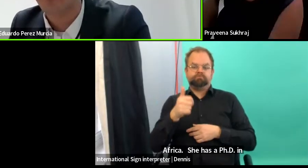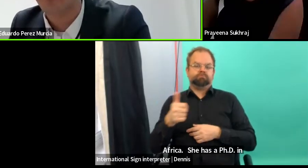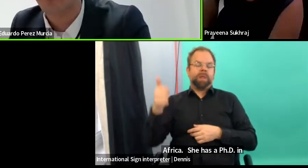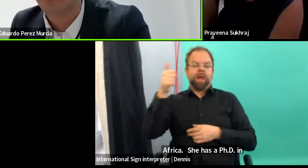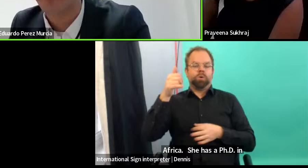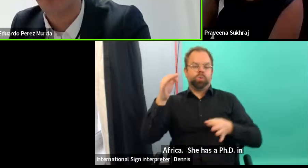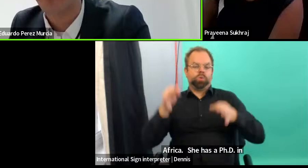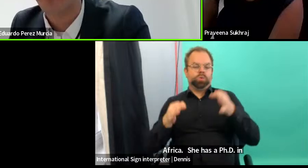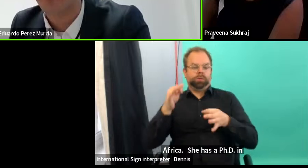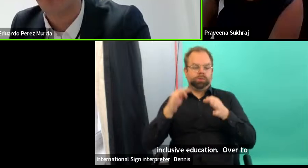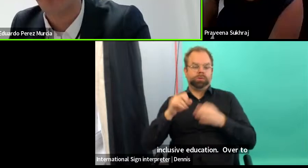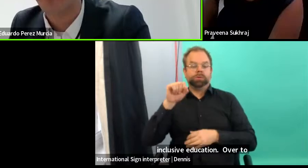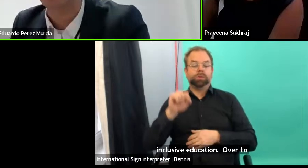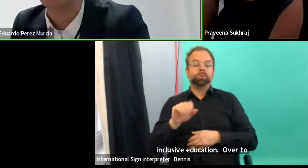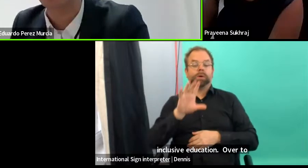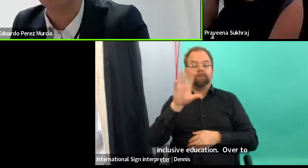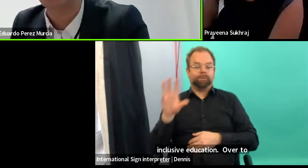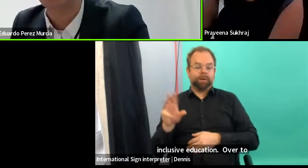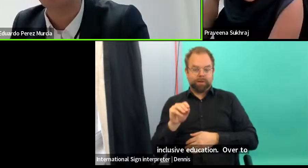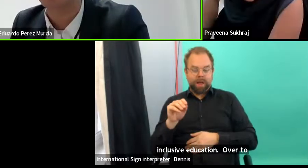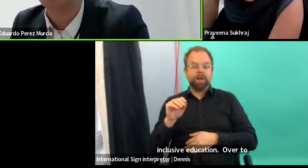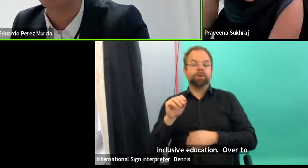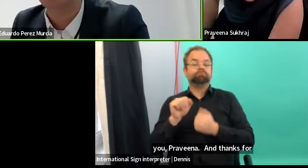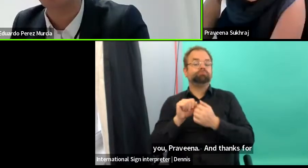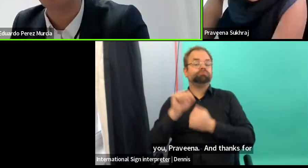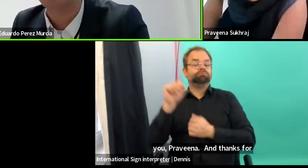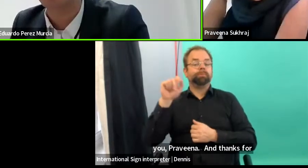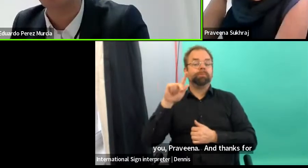The floor is yours, Pravina.